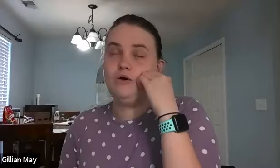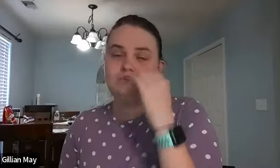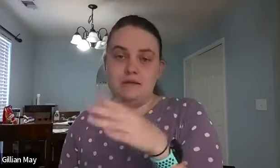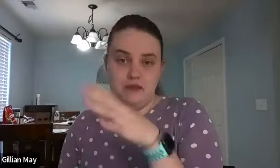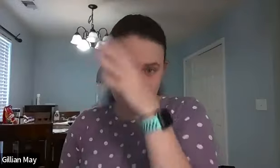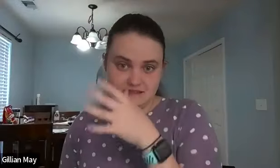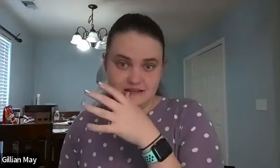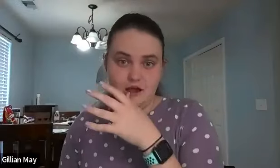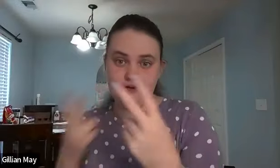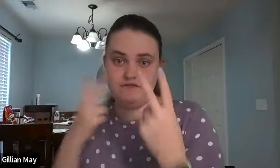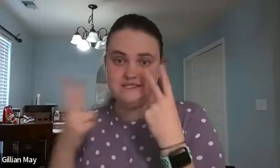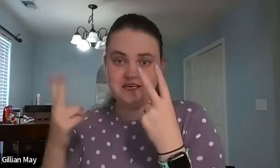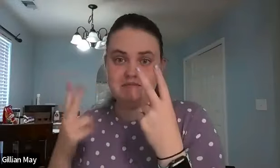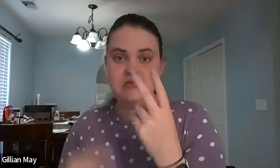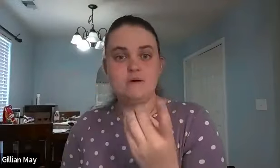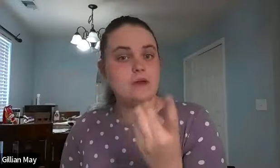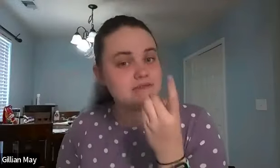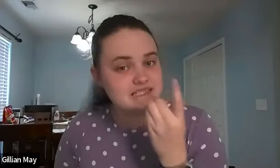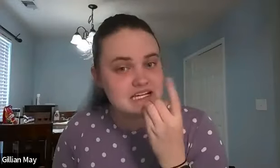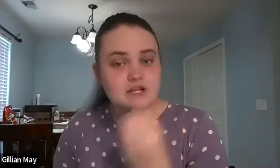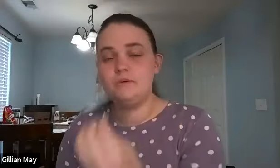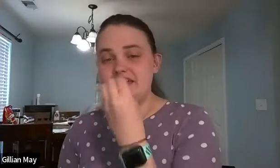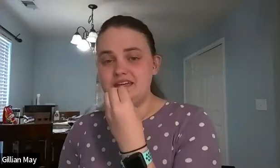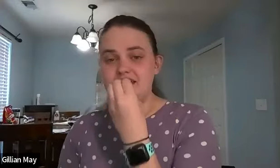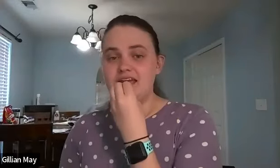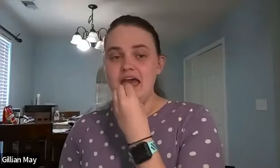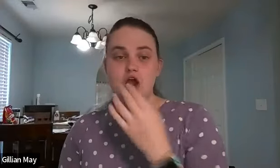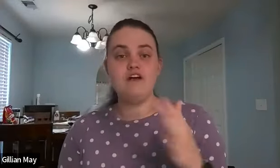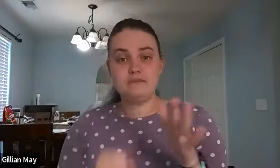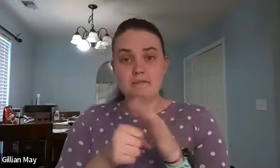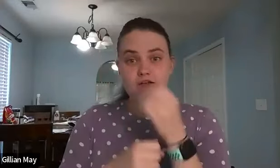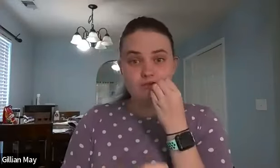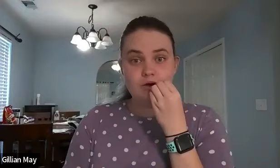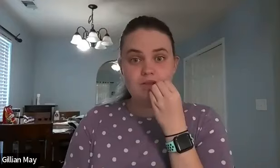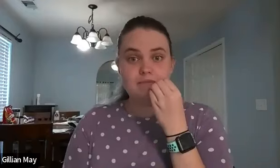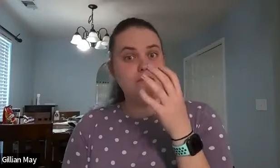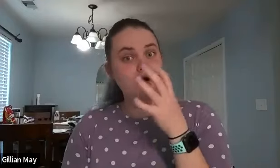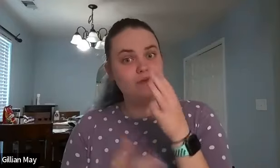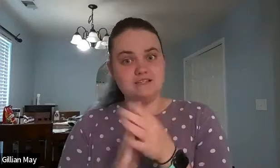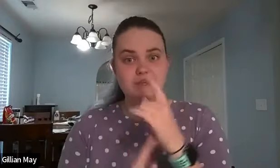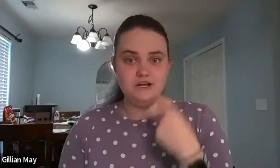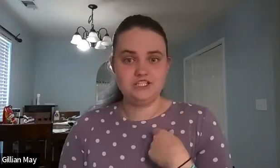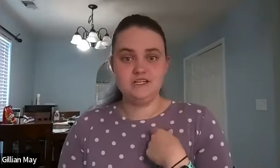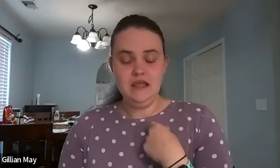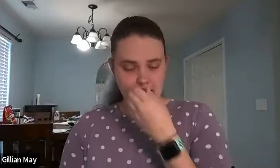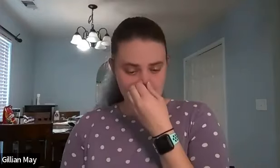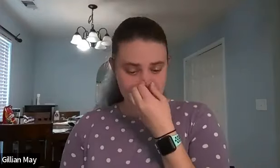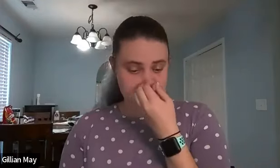with my parents. Like I'll go visit them and we're having dinner and we'll be eating and I'll have like my mouth full and like my mom will ask me a question and I'll be sitting